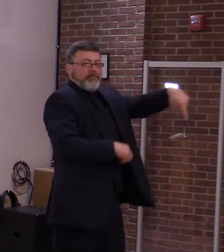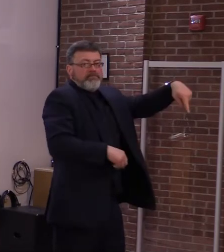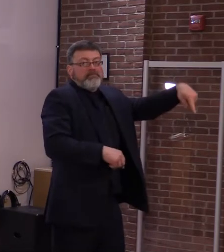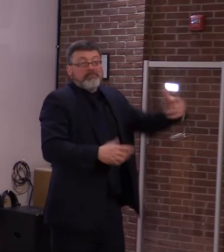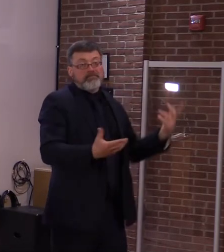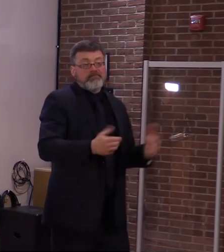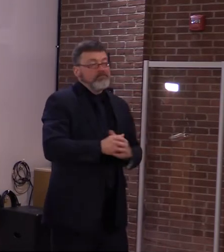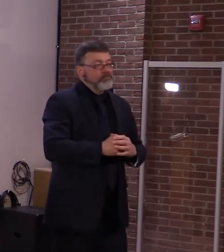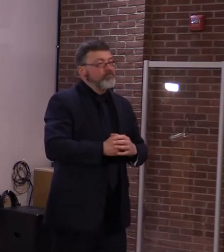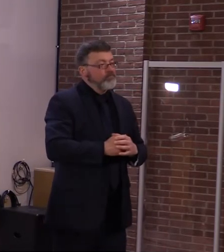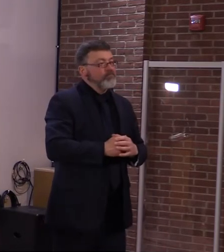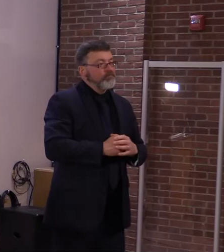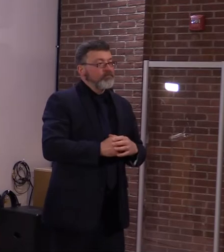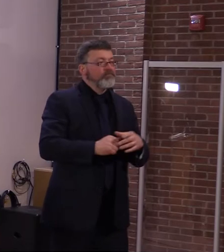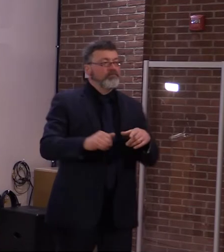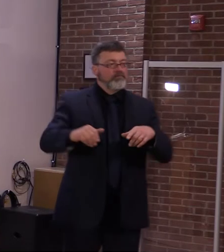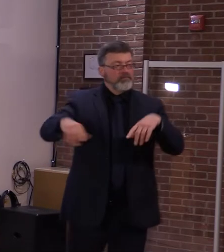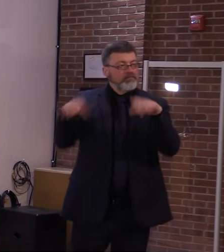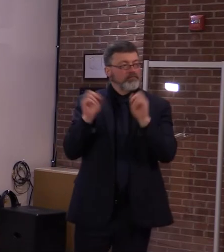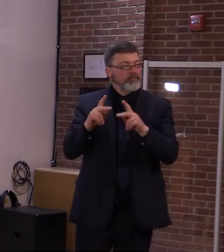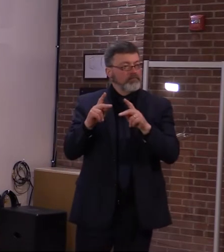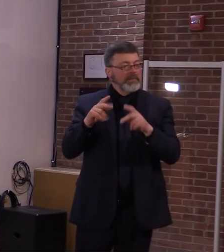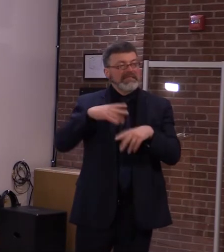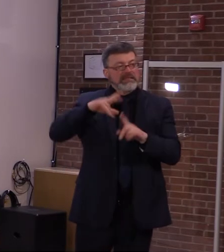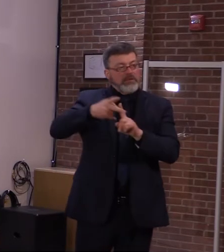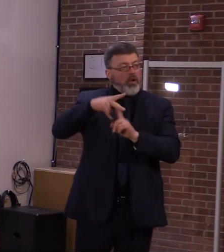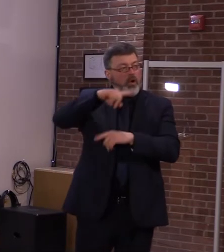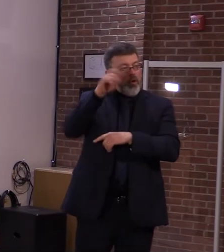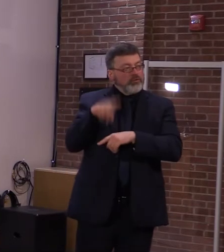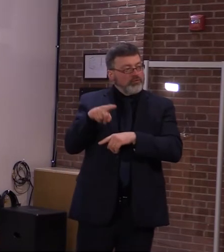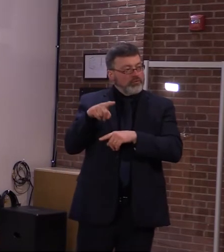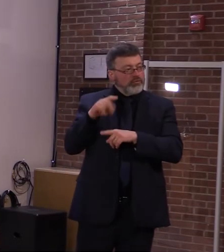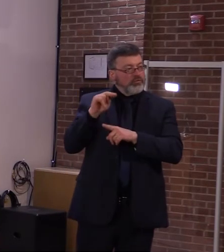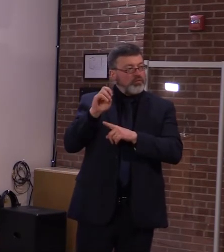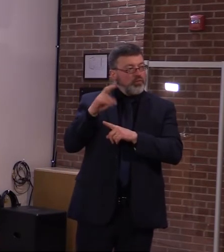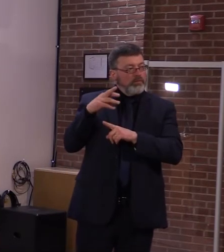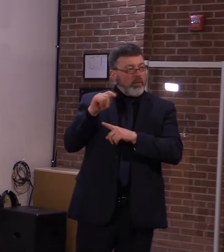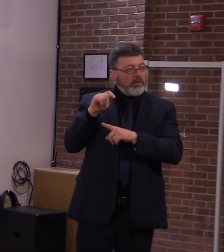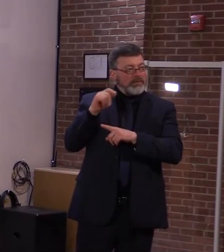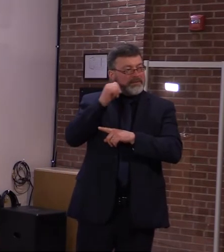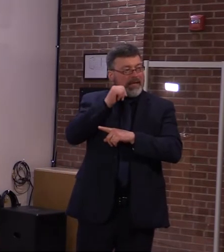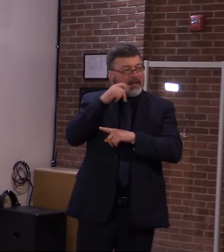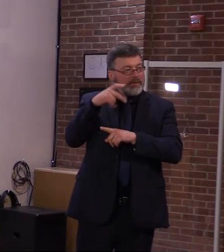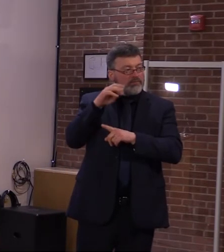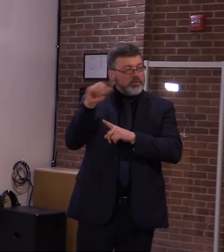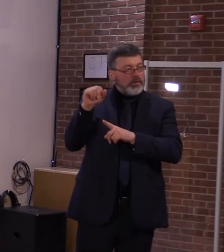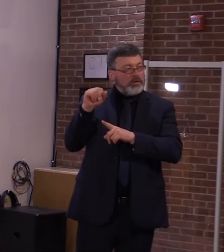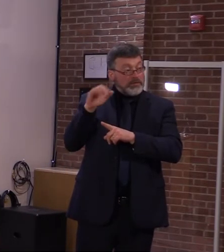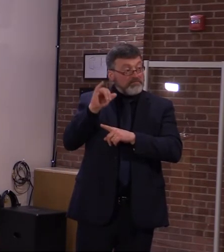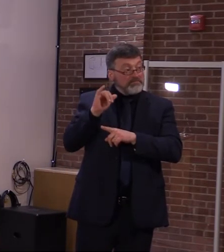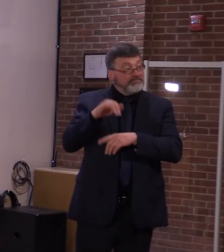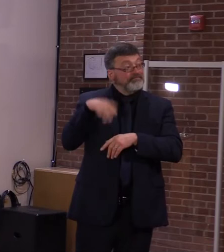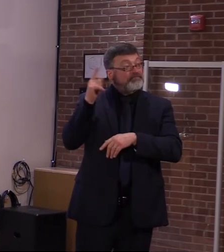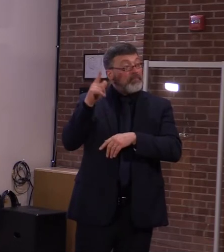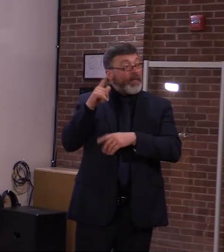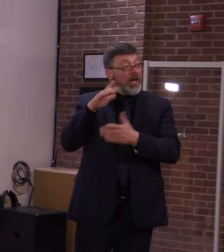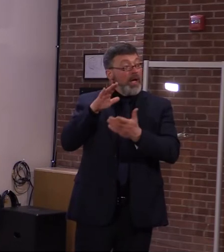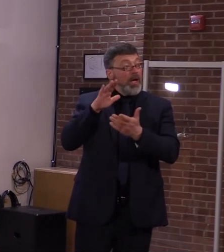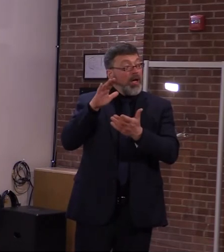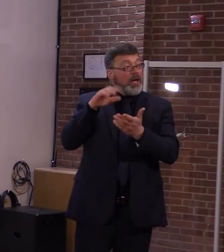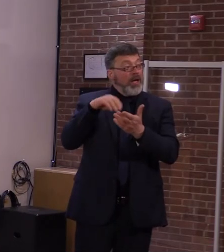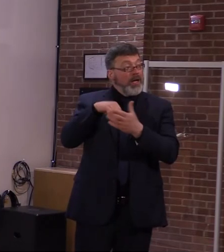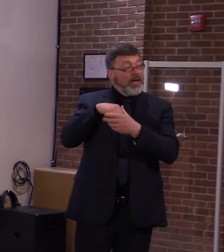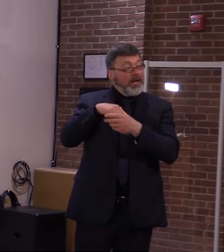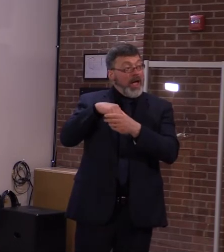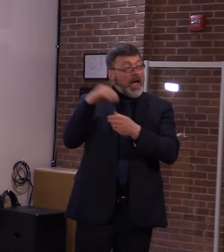of state, but then they need their second after they return back to Vermont. What should those students do? They just wanted some clarification on